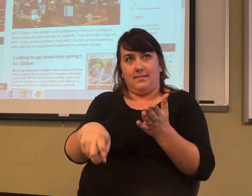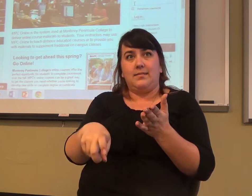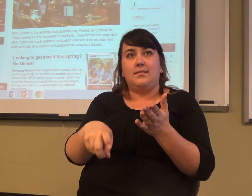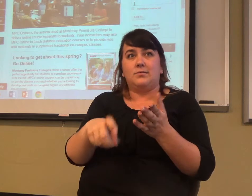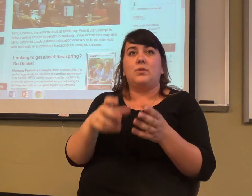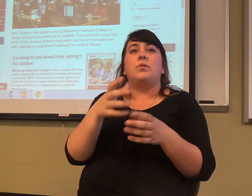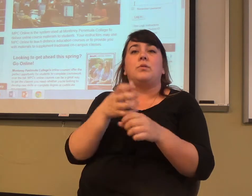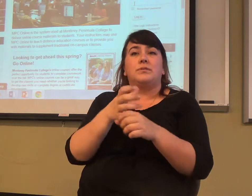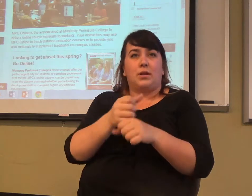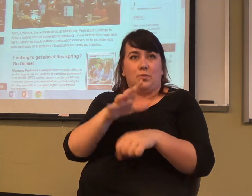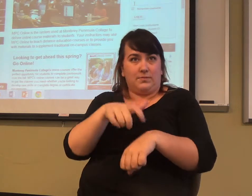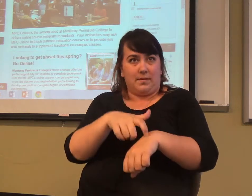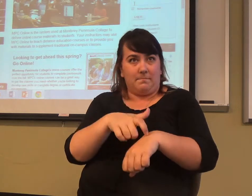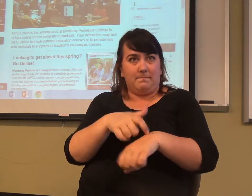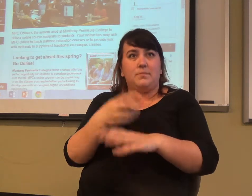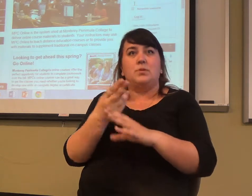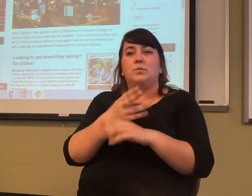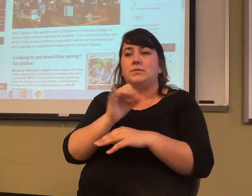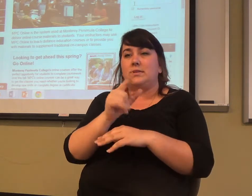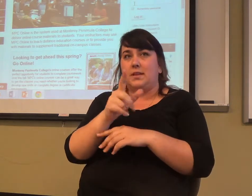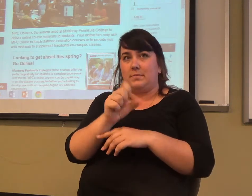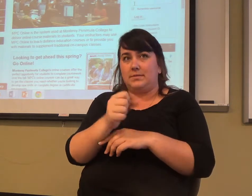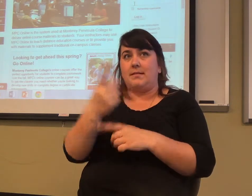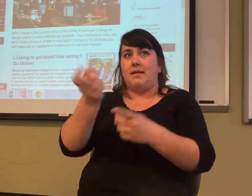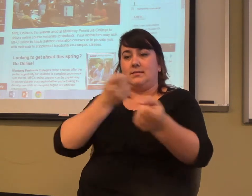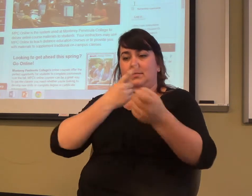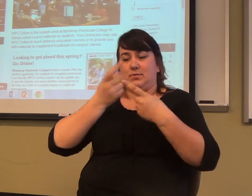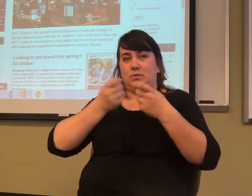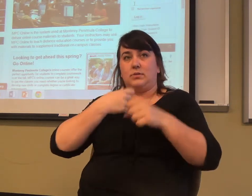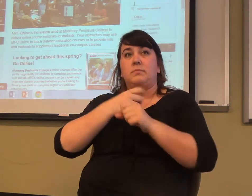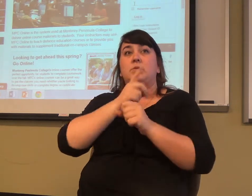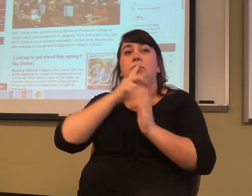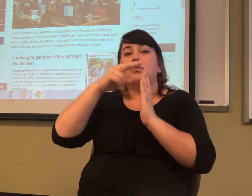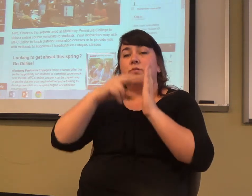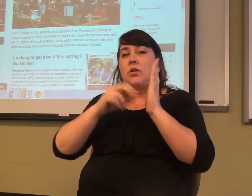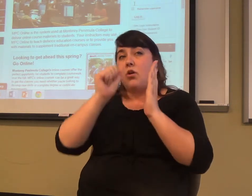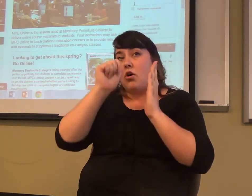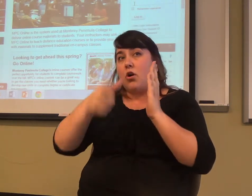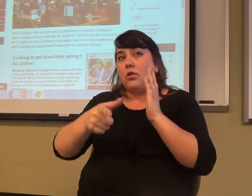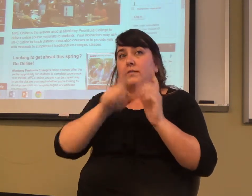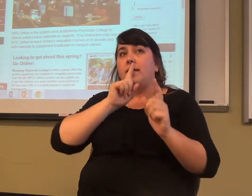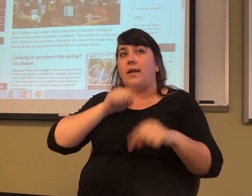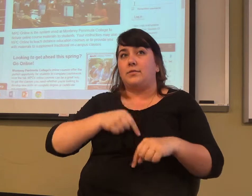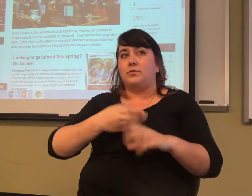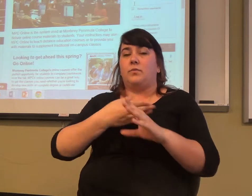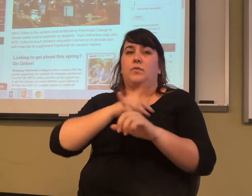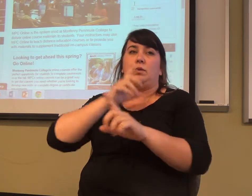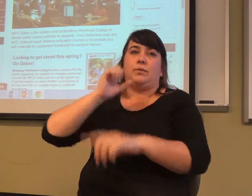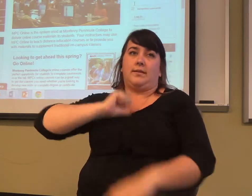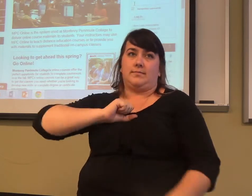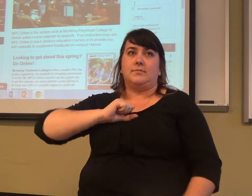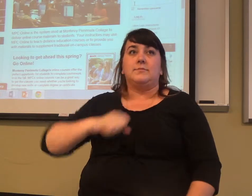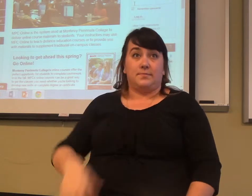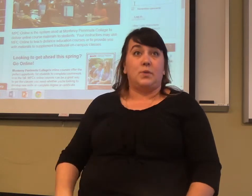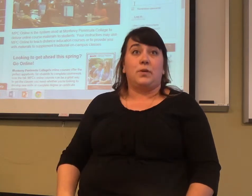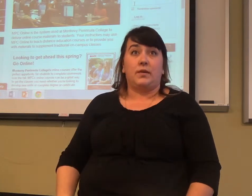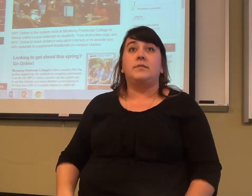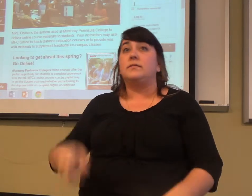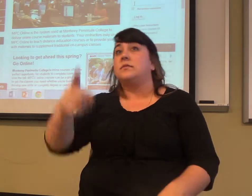slowly, use your syllabus, ask me questions, and make sure you're reading all of the options before you make a guess. Okay? Yes? How do I